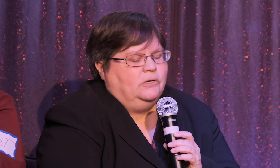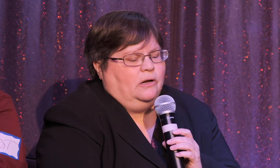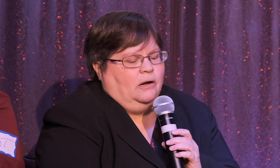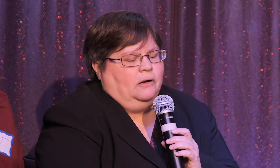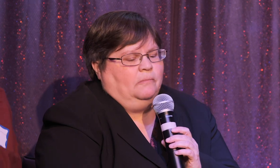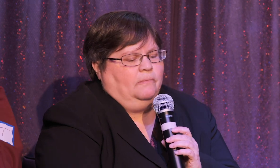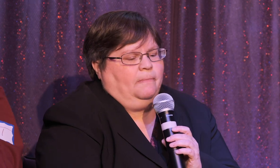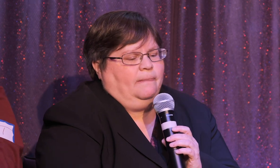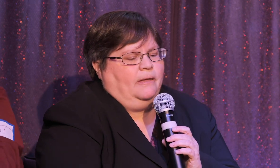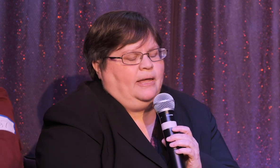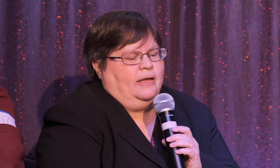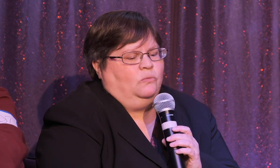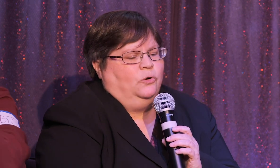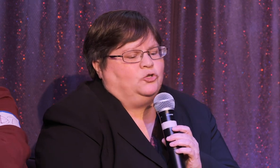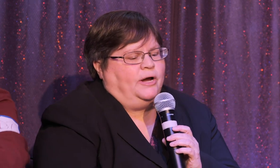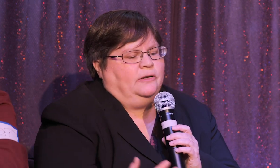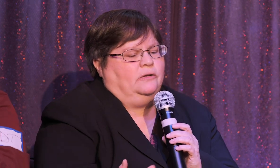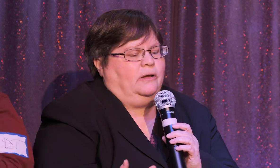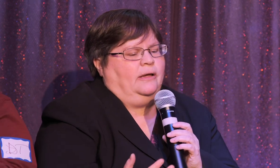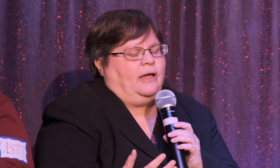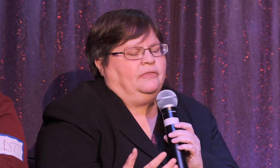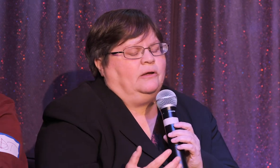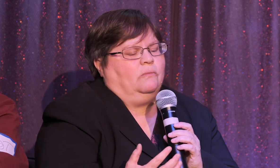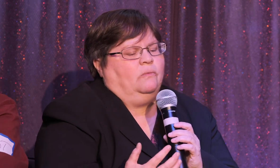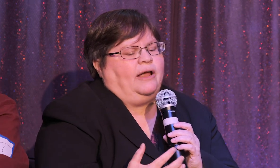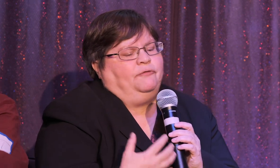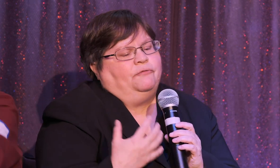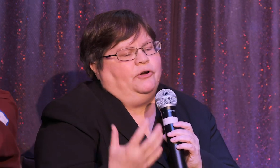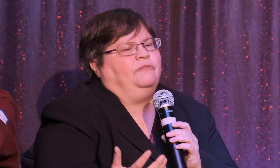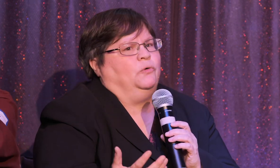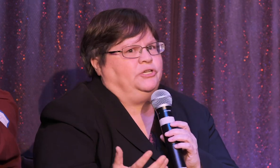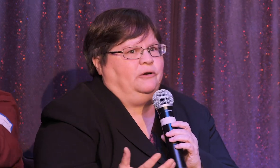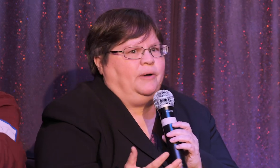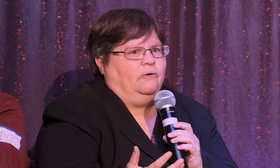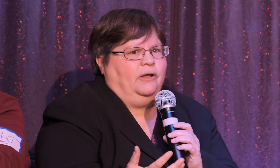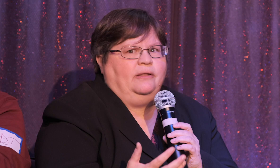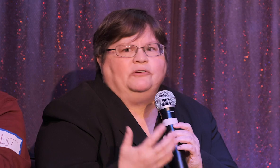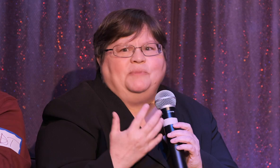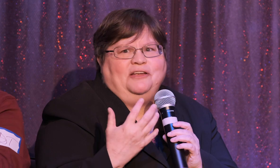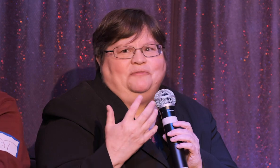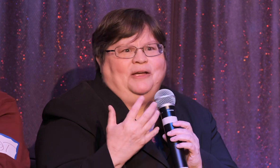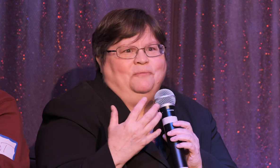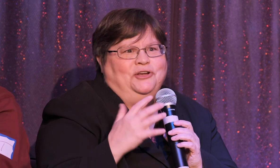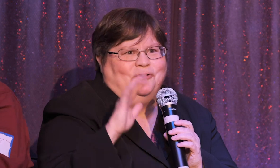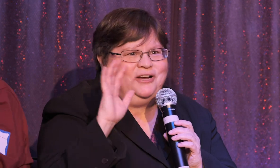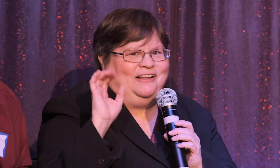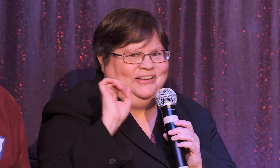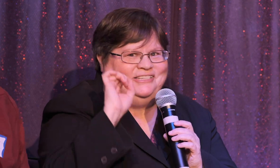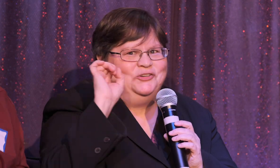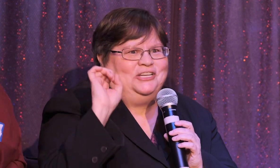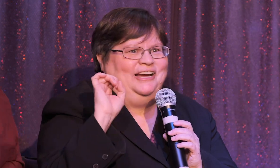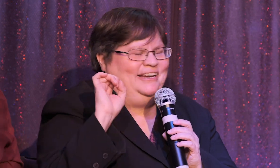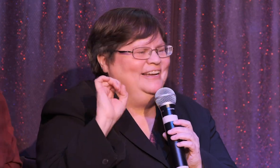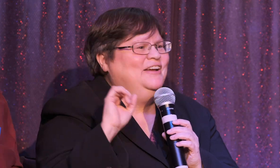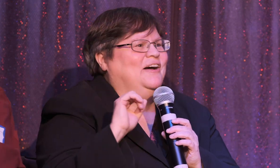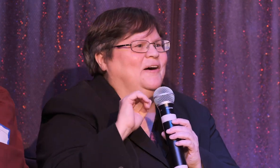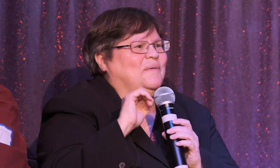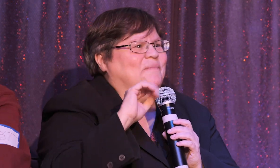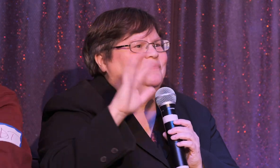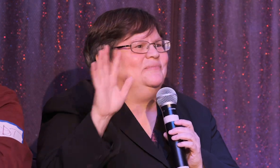difficult. And we're trying to. I think what I feel very fortunate about, and there's many of my reader colleagues here